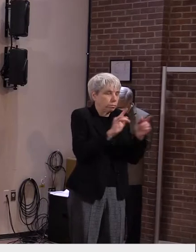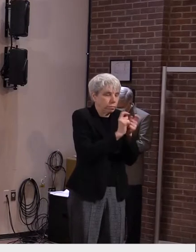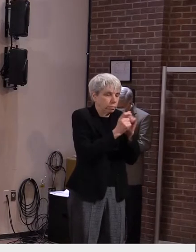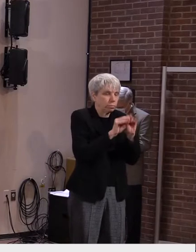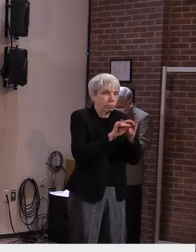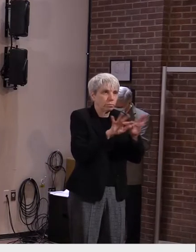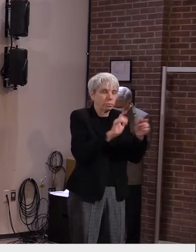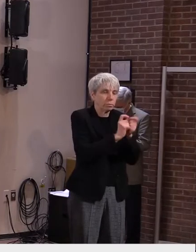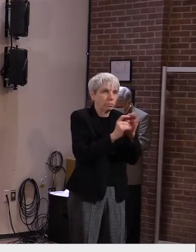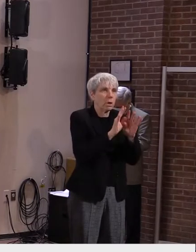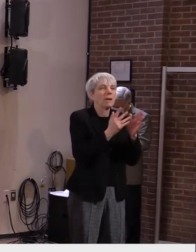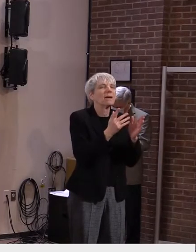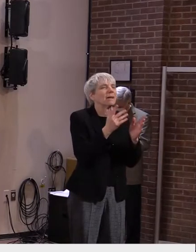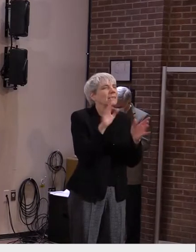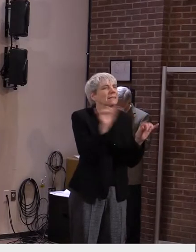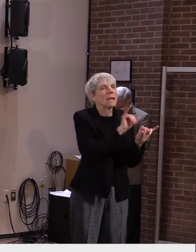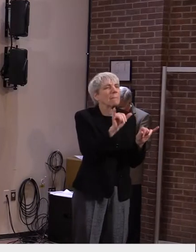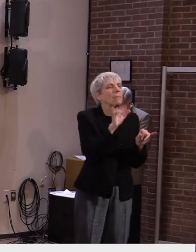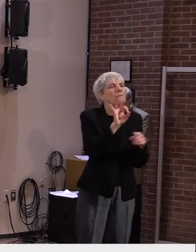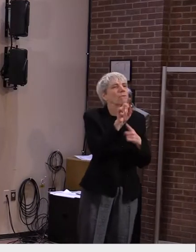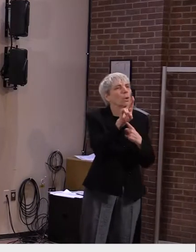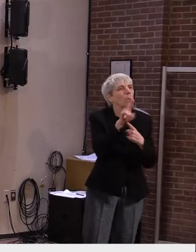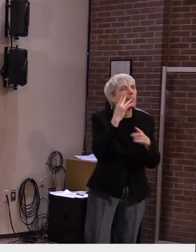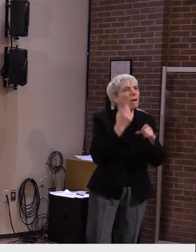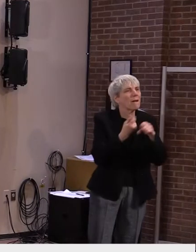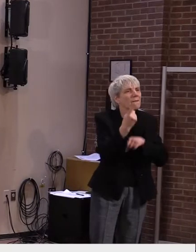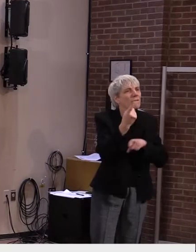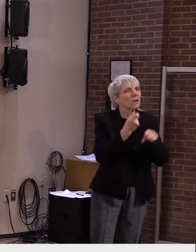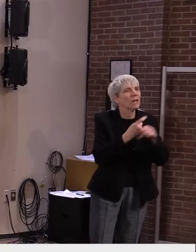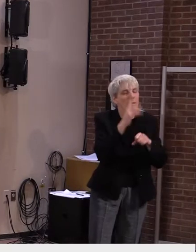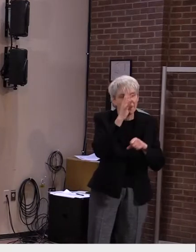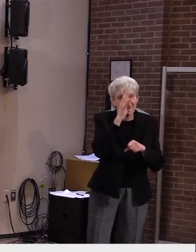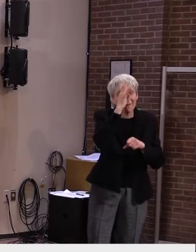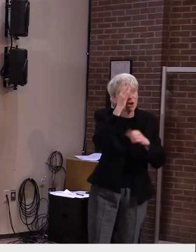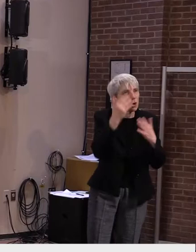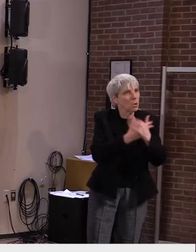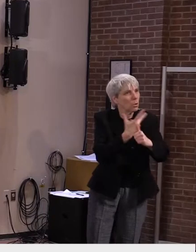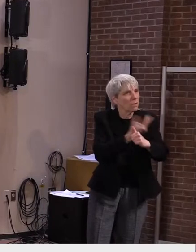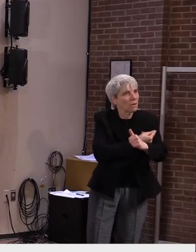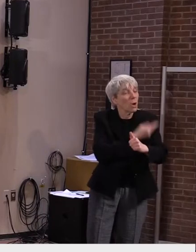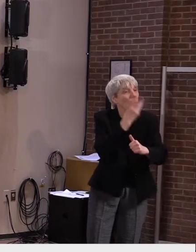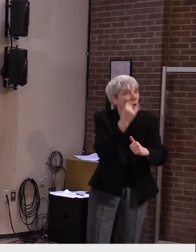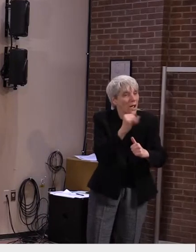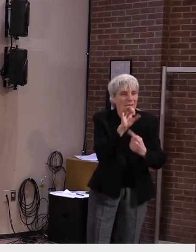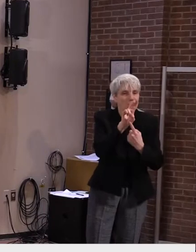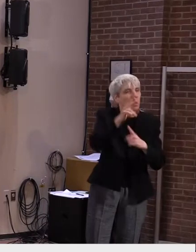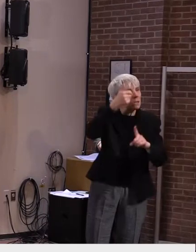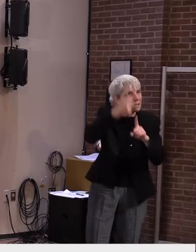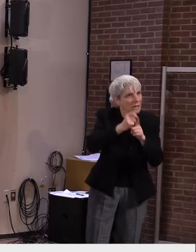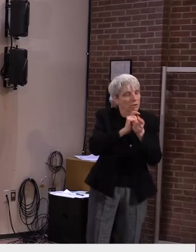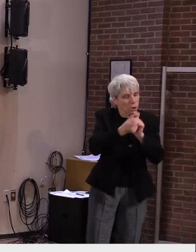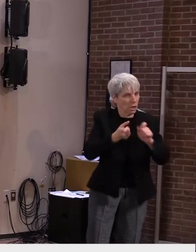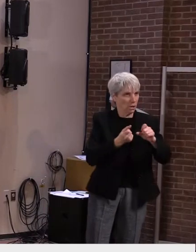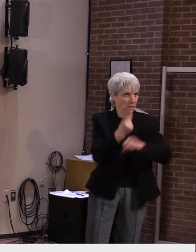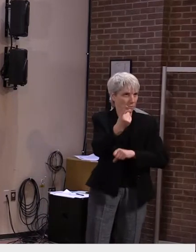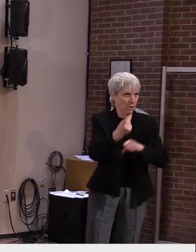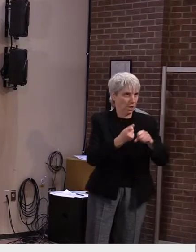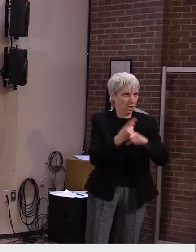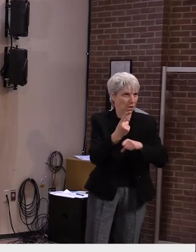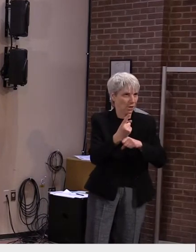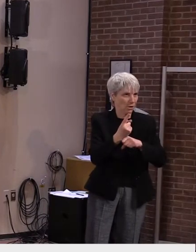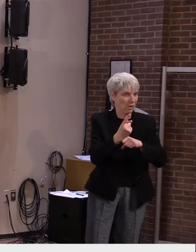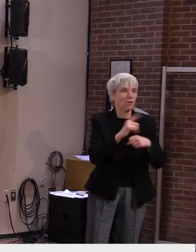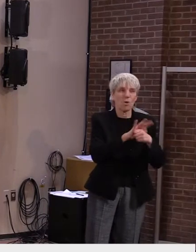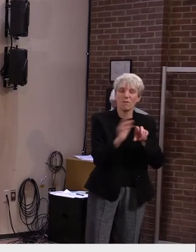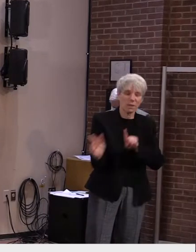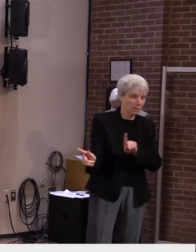with the predominant strains. Many variants emerge, many variants disappear. Some can